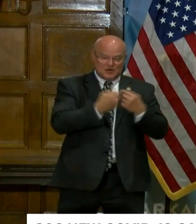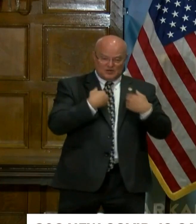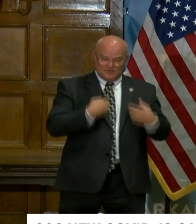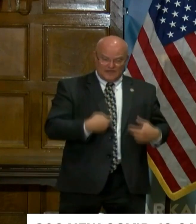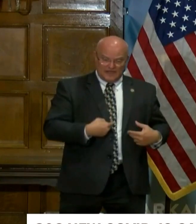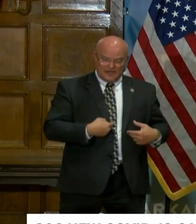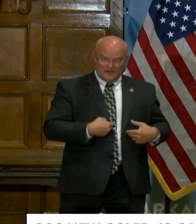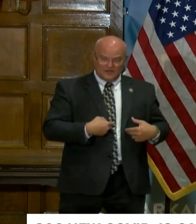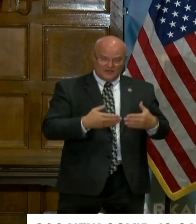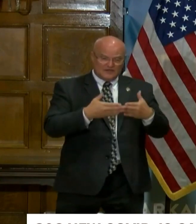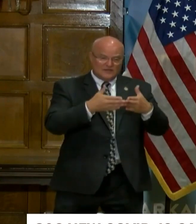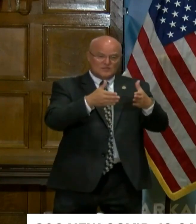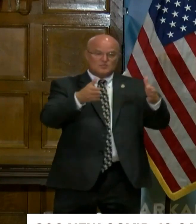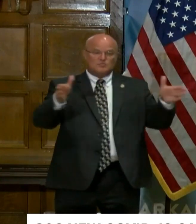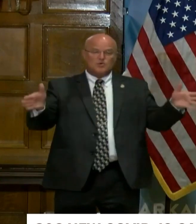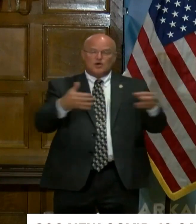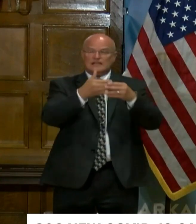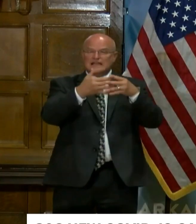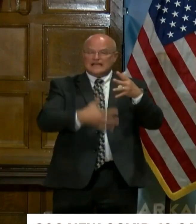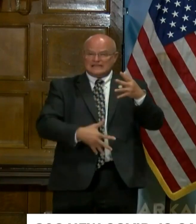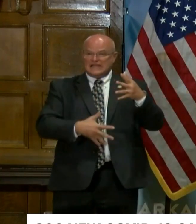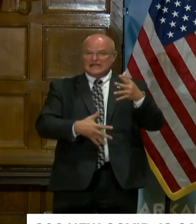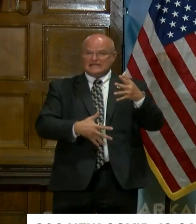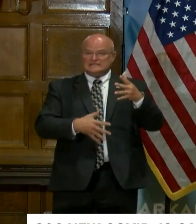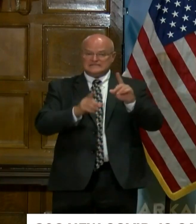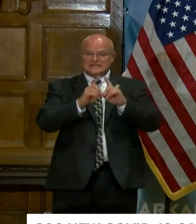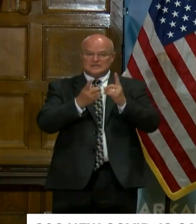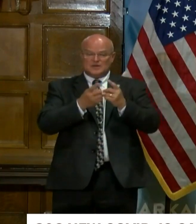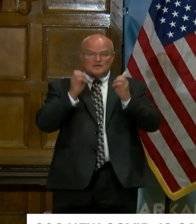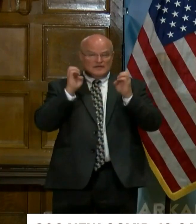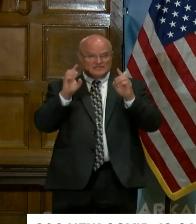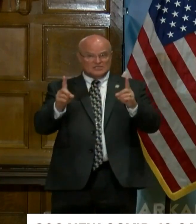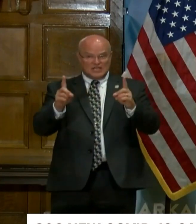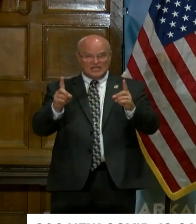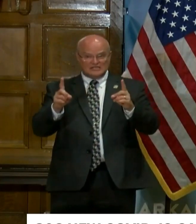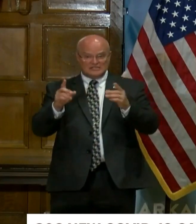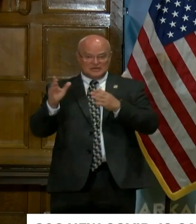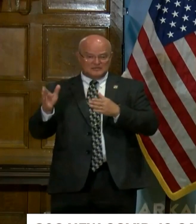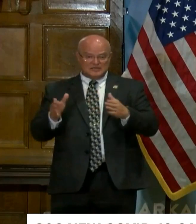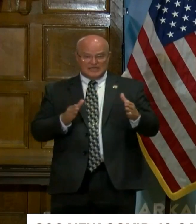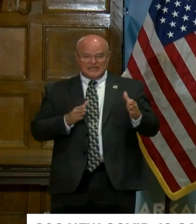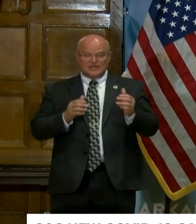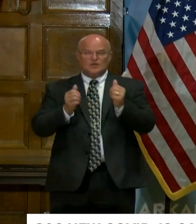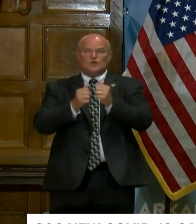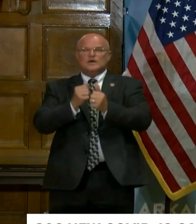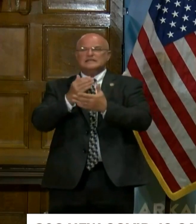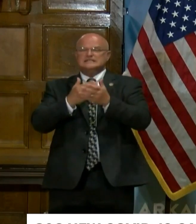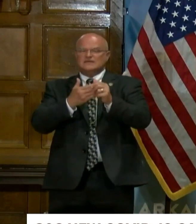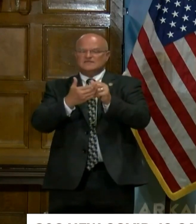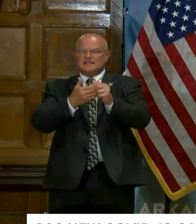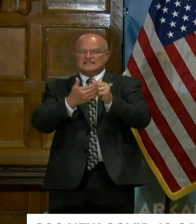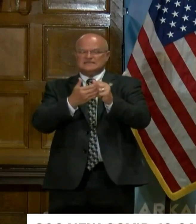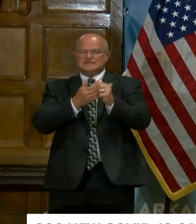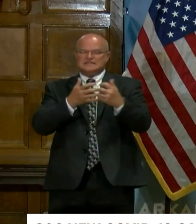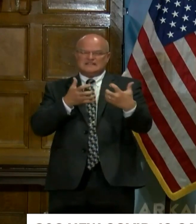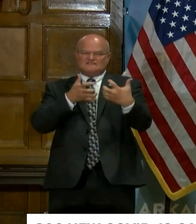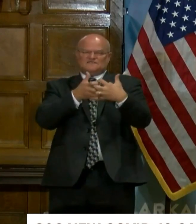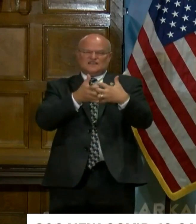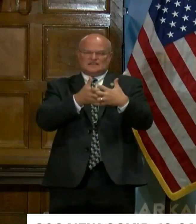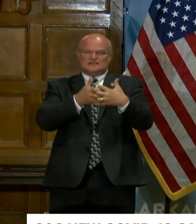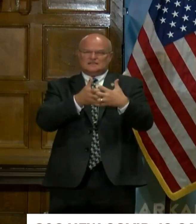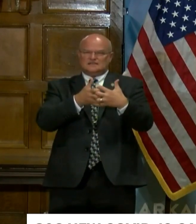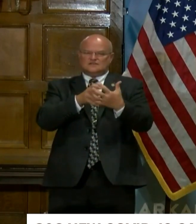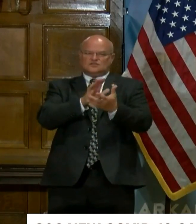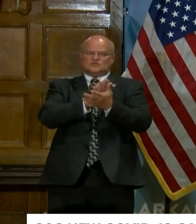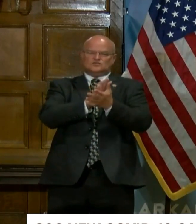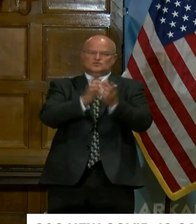of Health, the broad guidelines of the Department of Education and plan, with some flexibility to fit the local